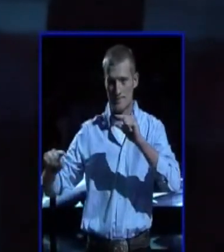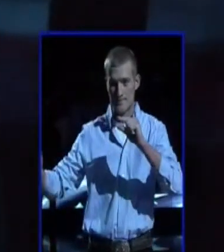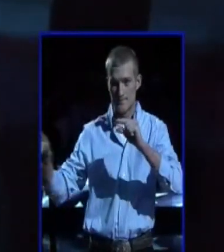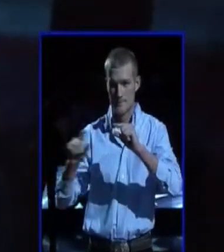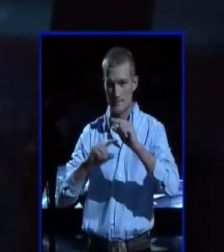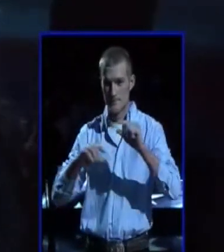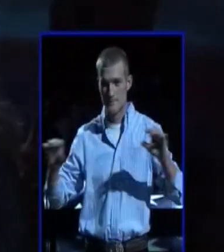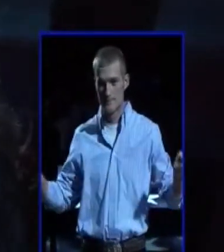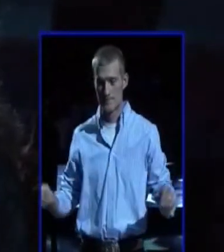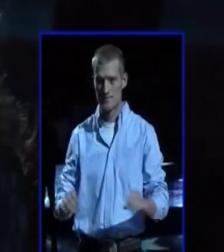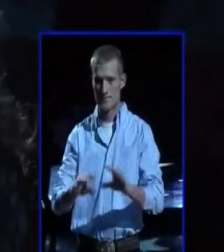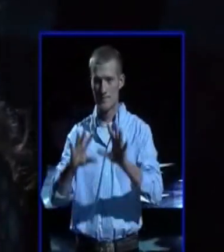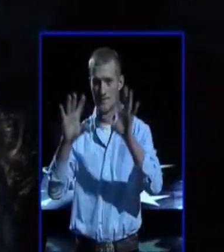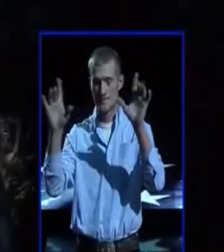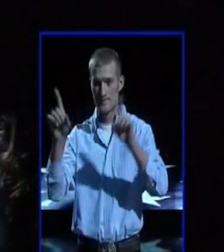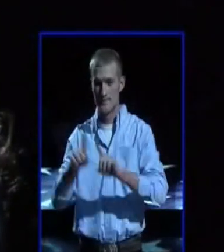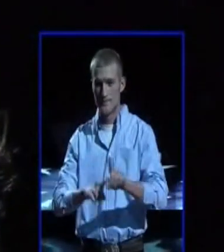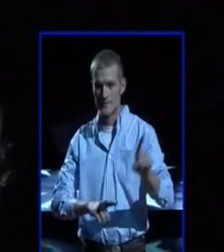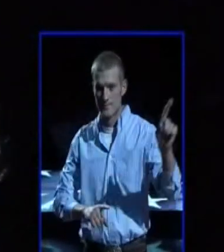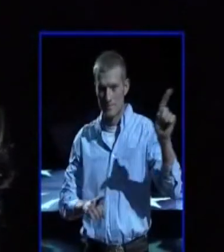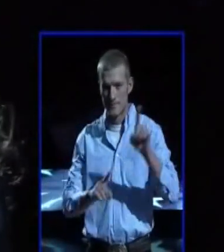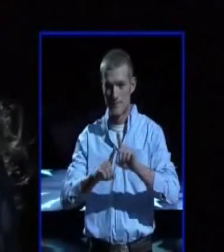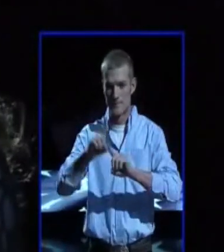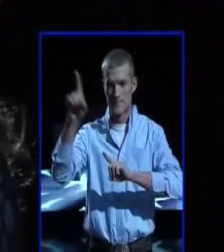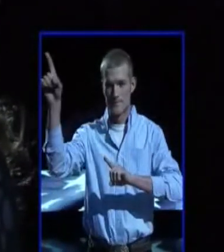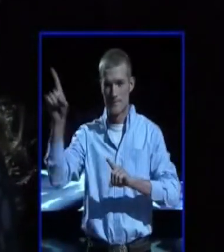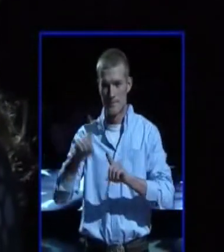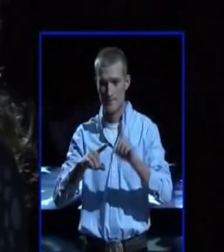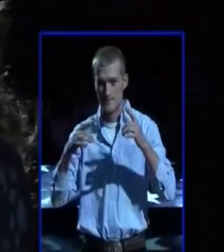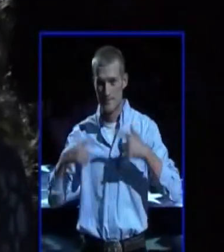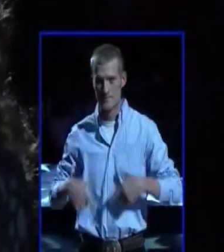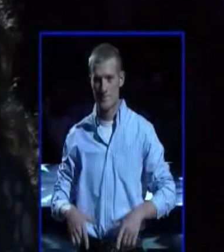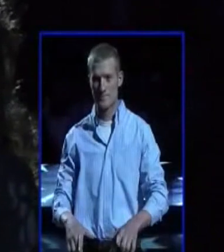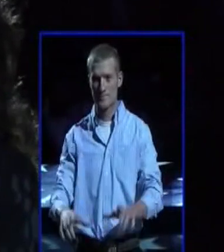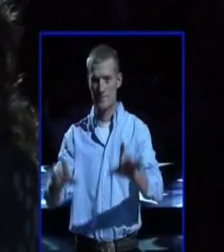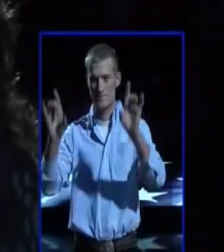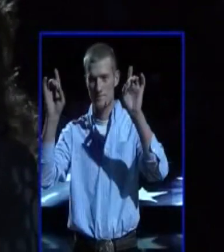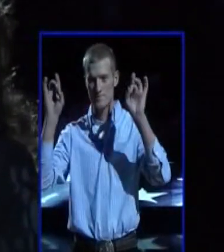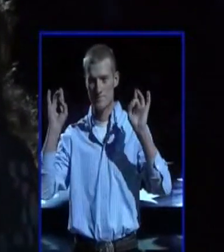and bright stars through the